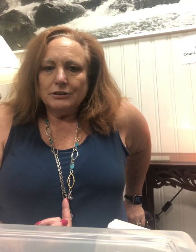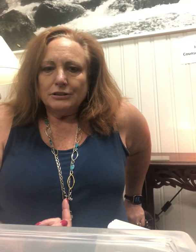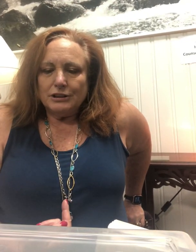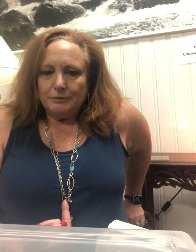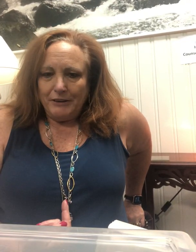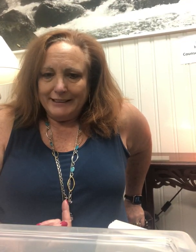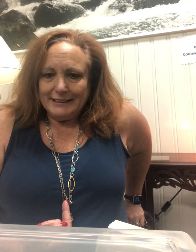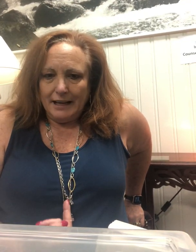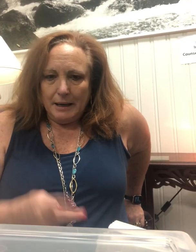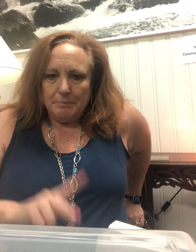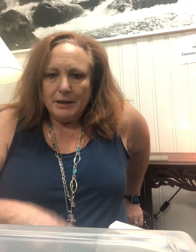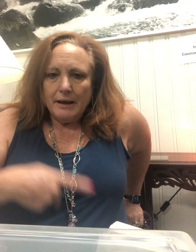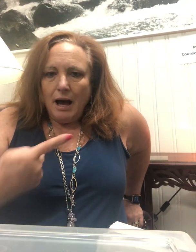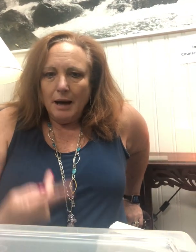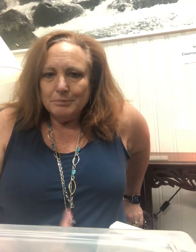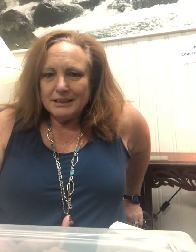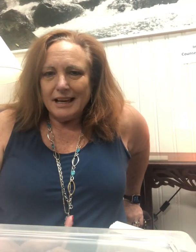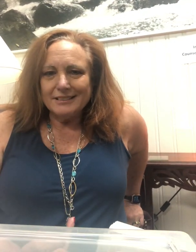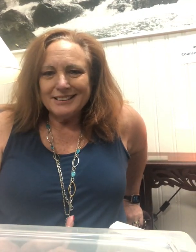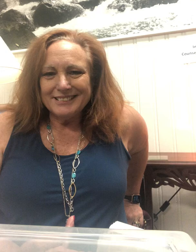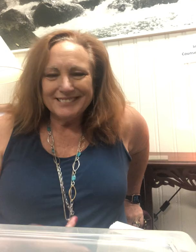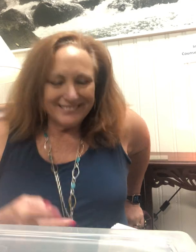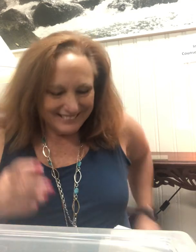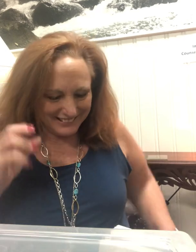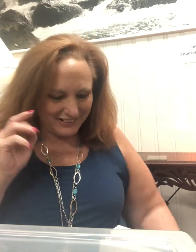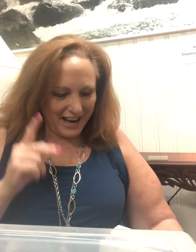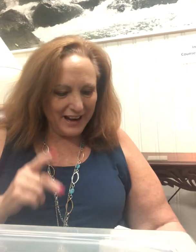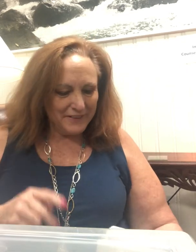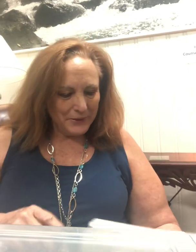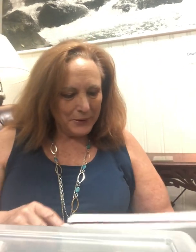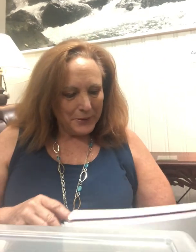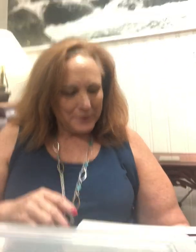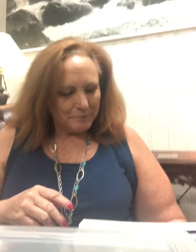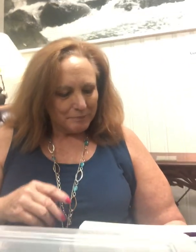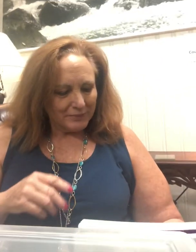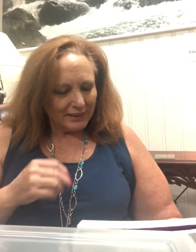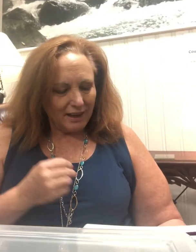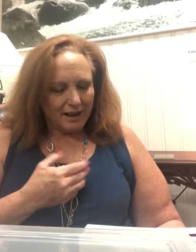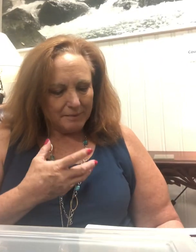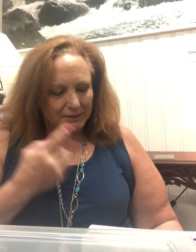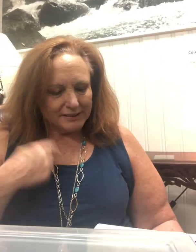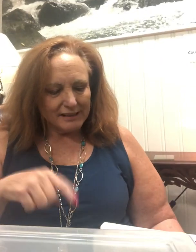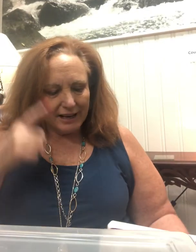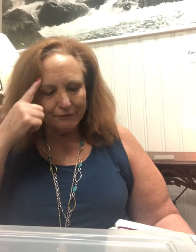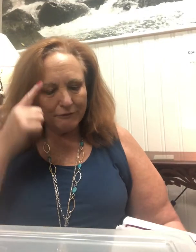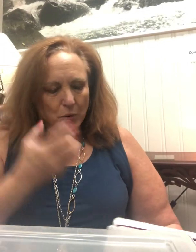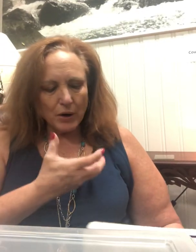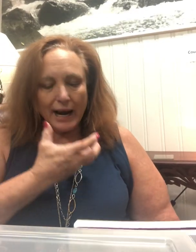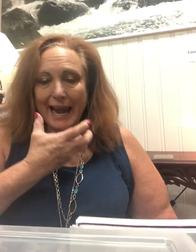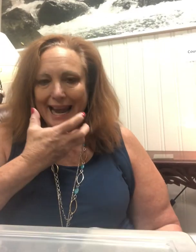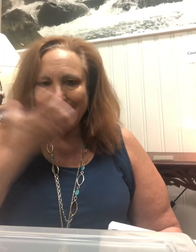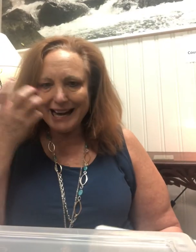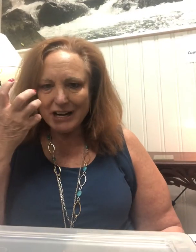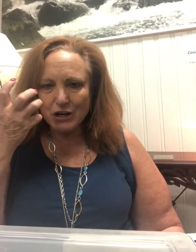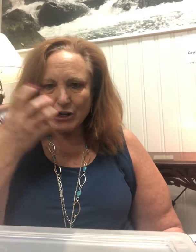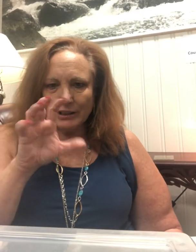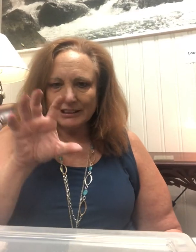to face up. Upset. Okay? The sign for anger. It's a